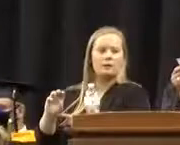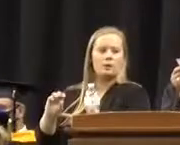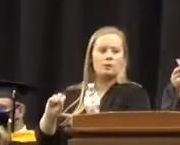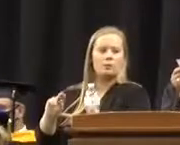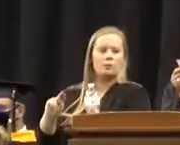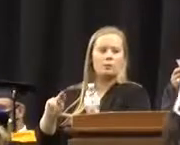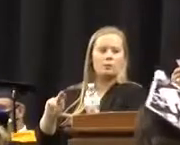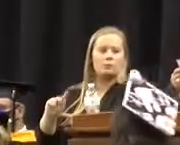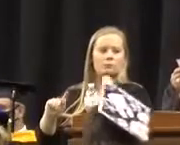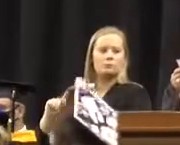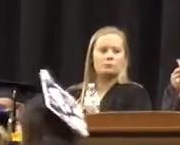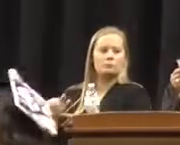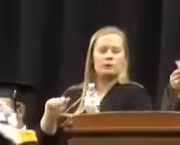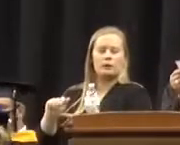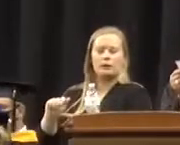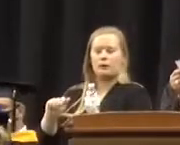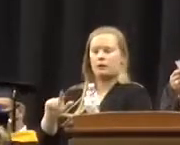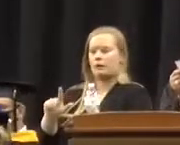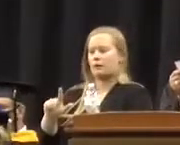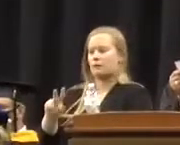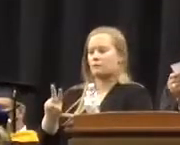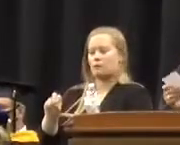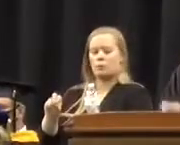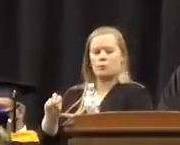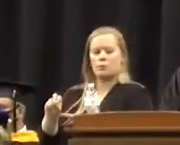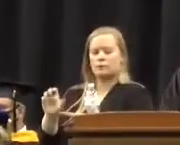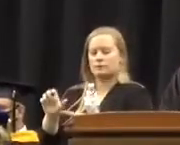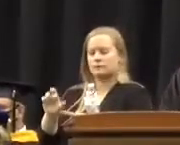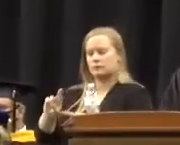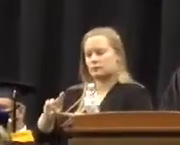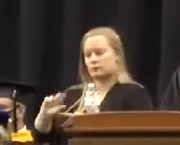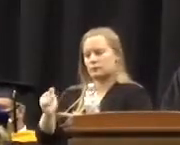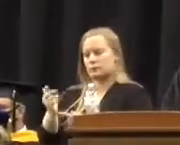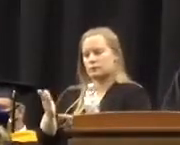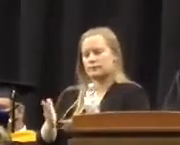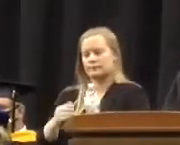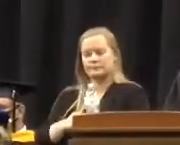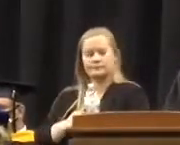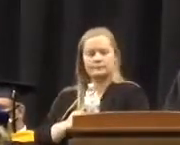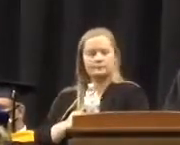Maribel Montalvo, Crimson Scholar graduate.